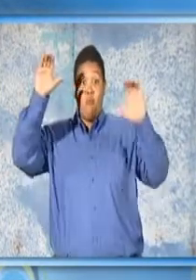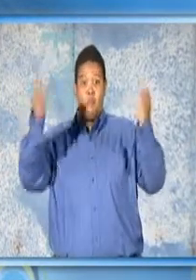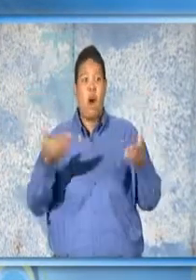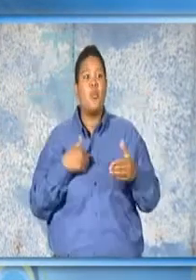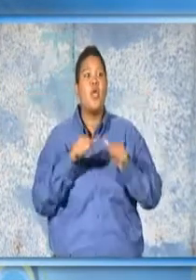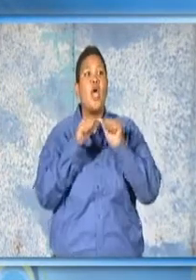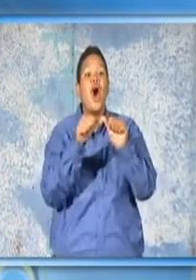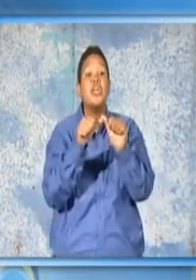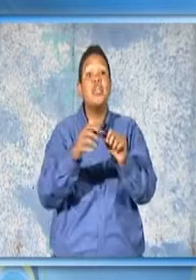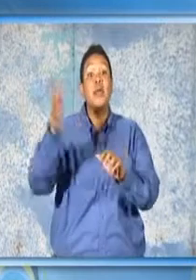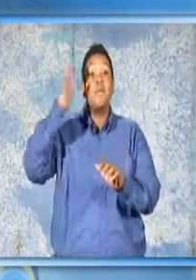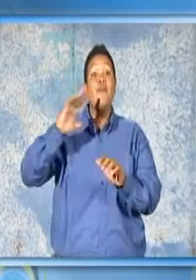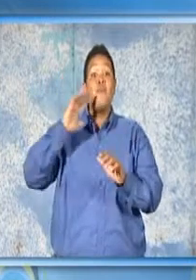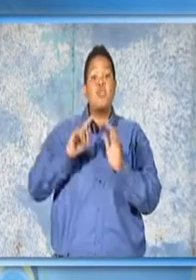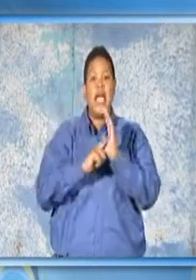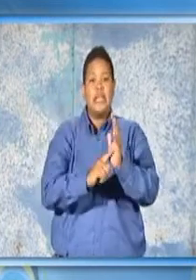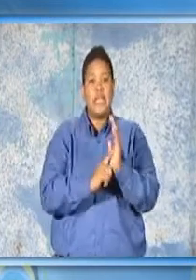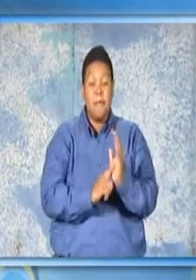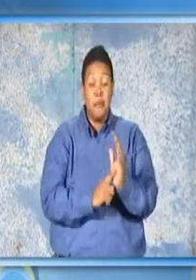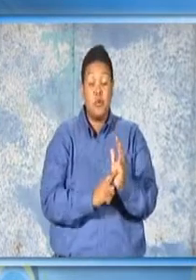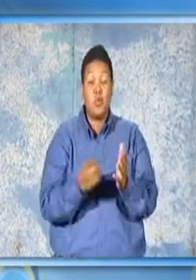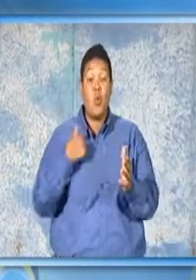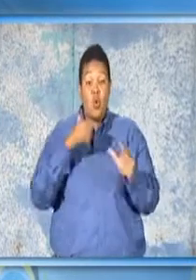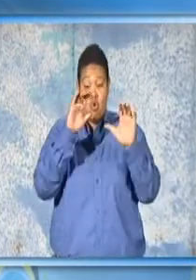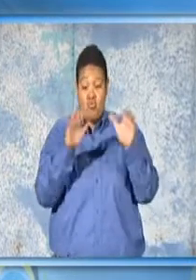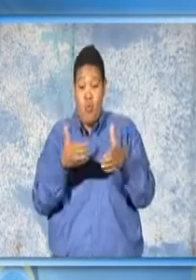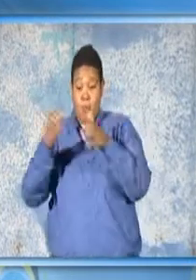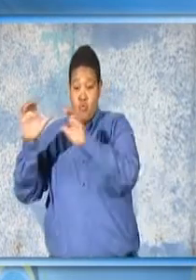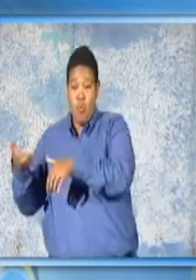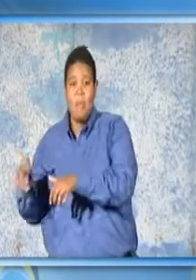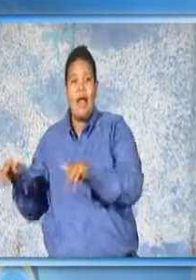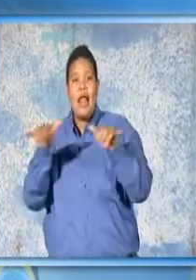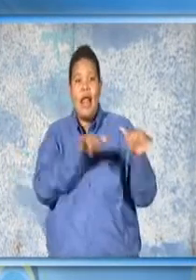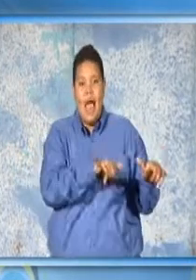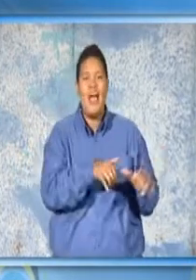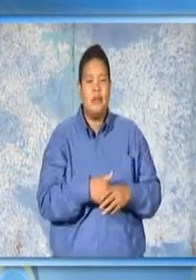as in the previous examples. So we group our like terms.